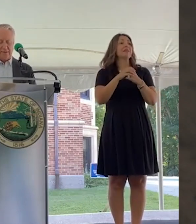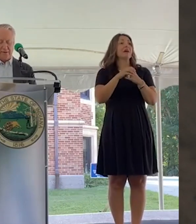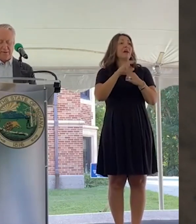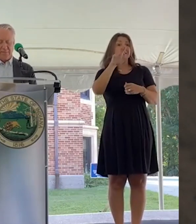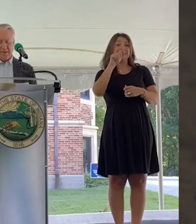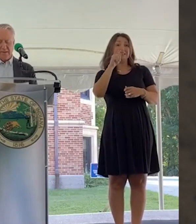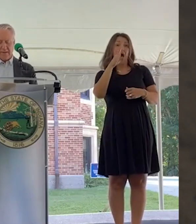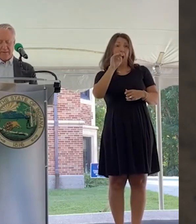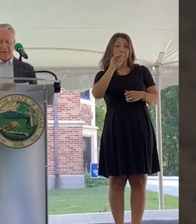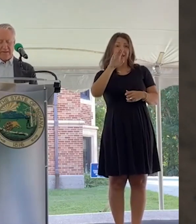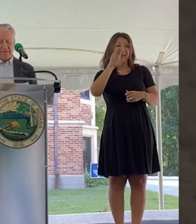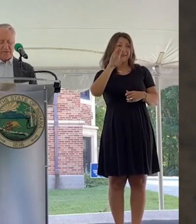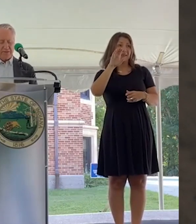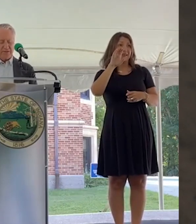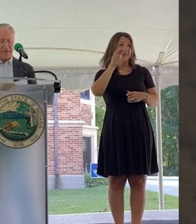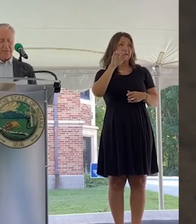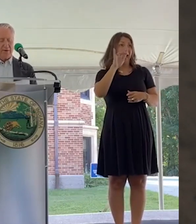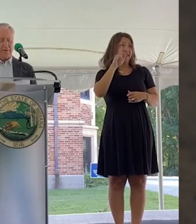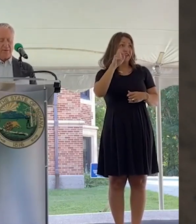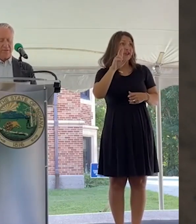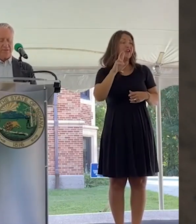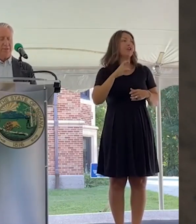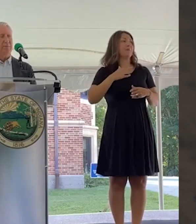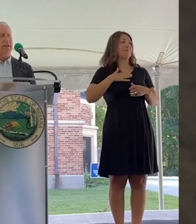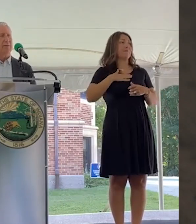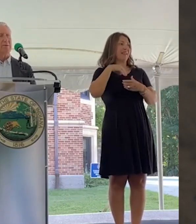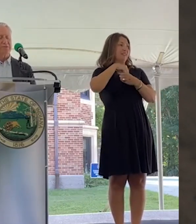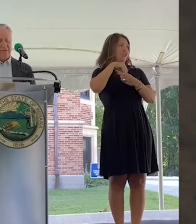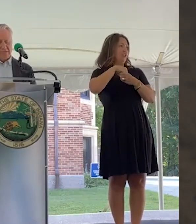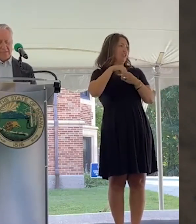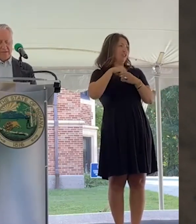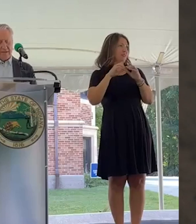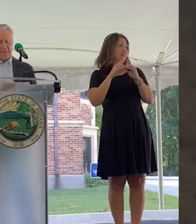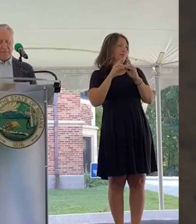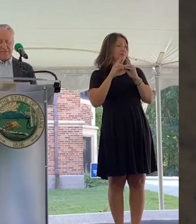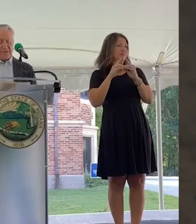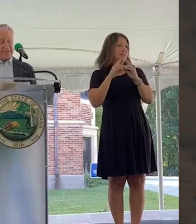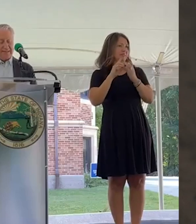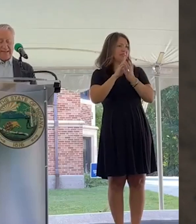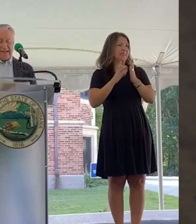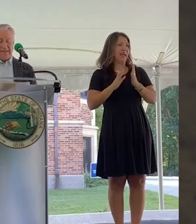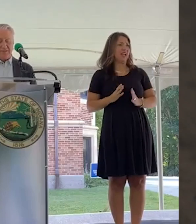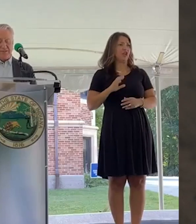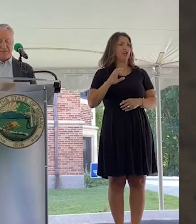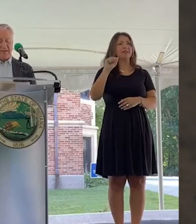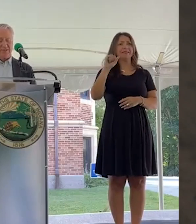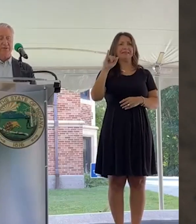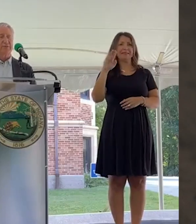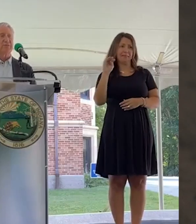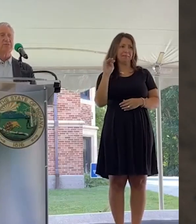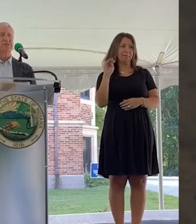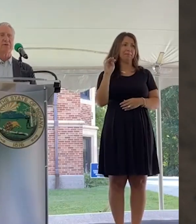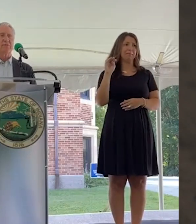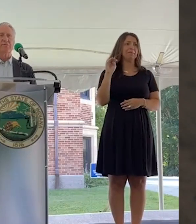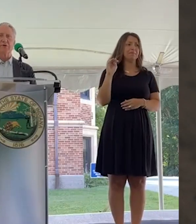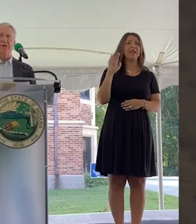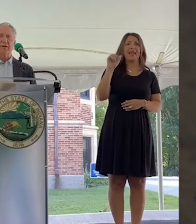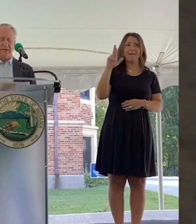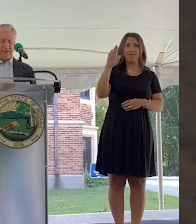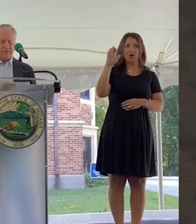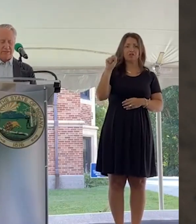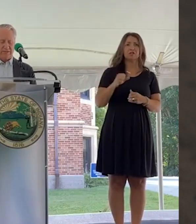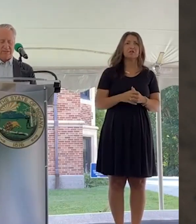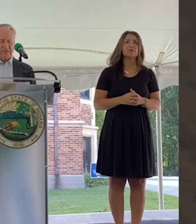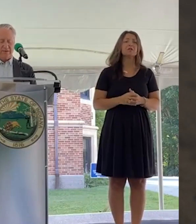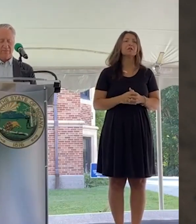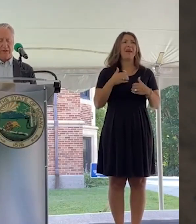Tom Gallagher, and my interior design partner, Sim Neighbors. The project has engaged the design services of over